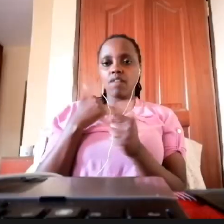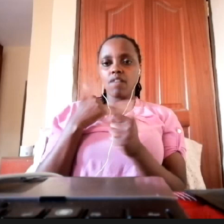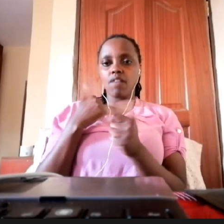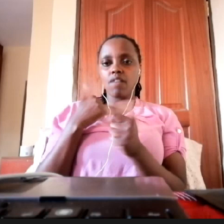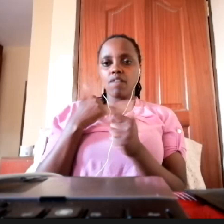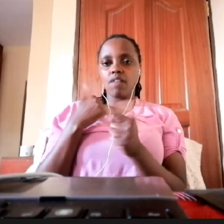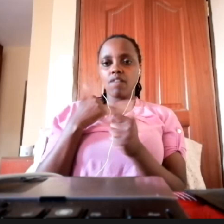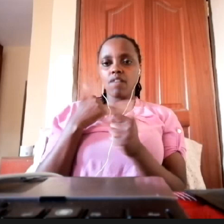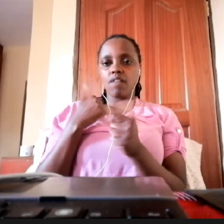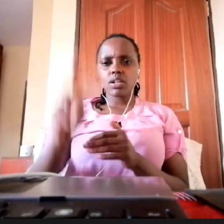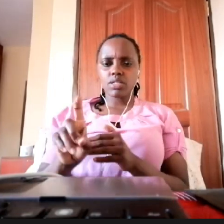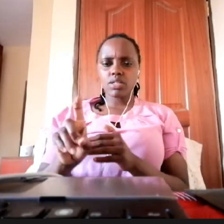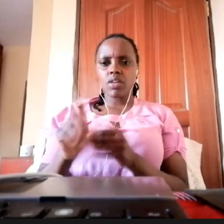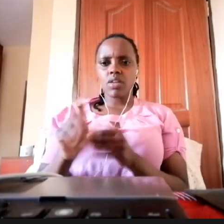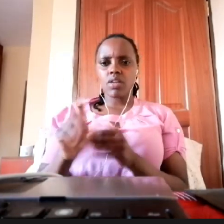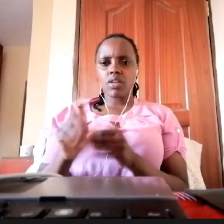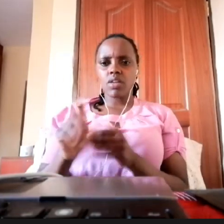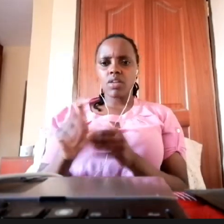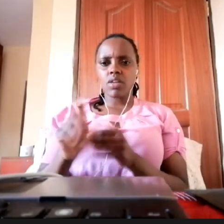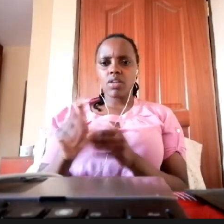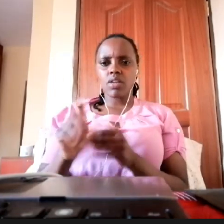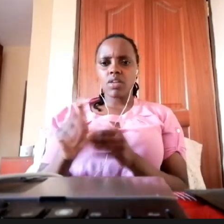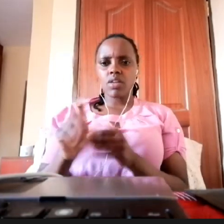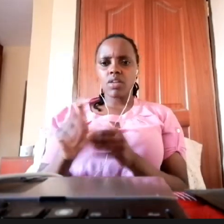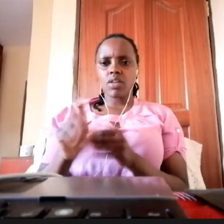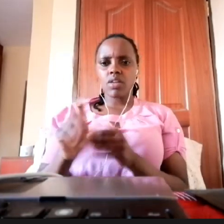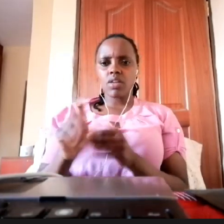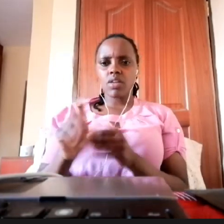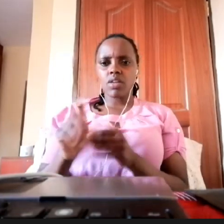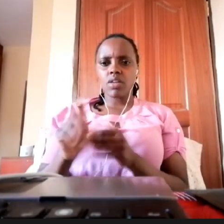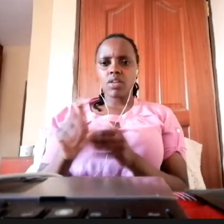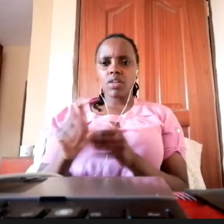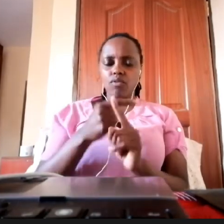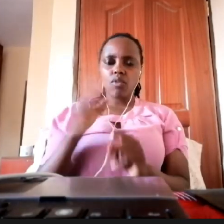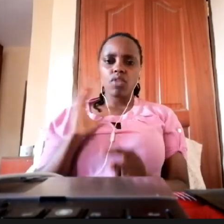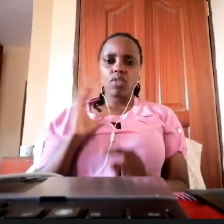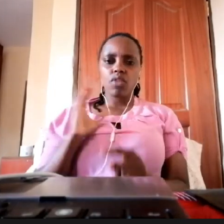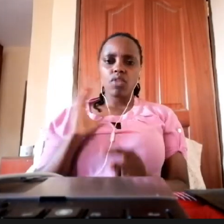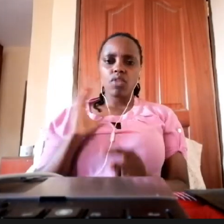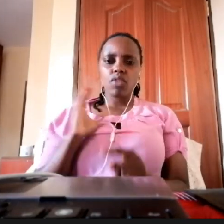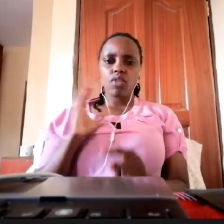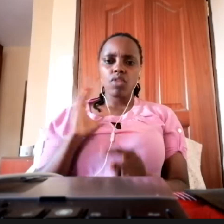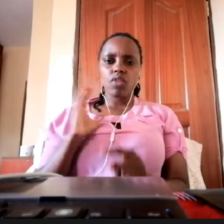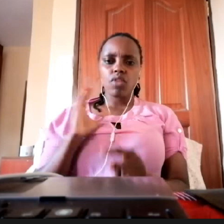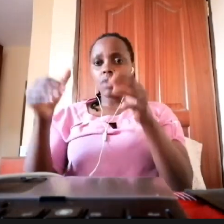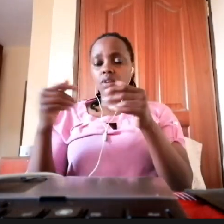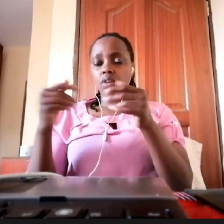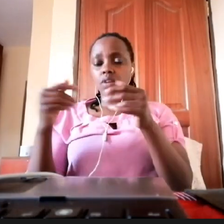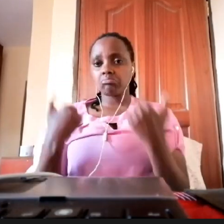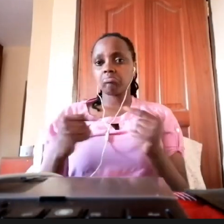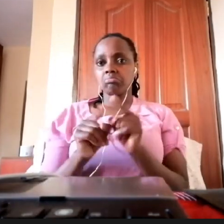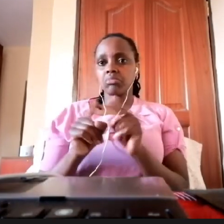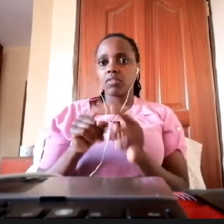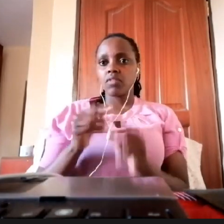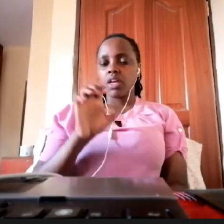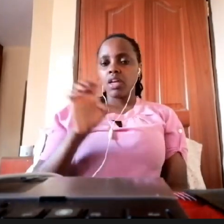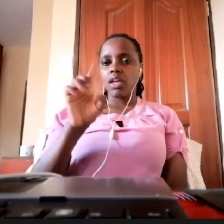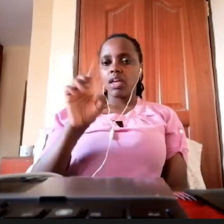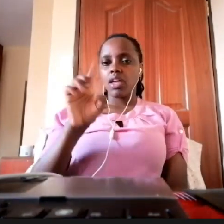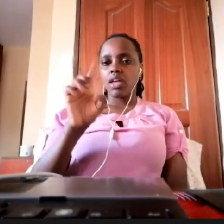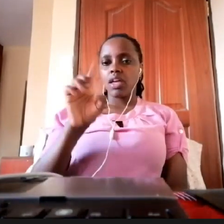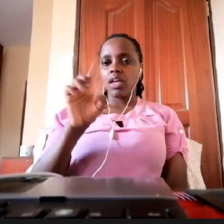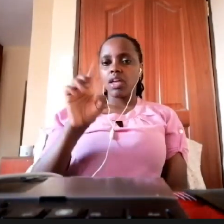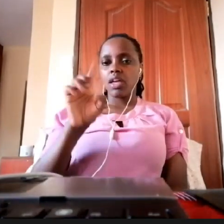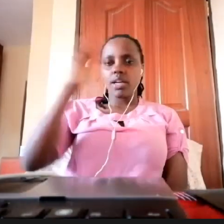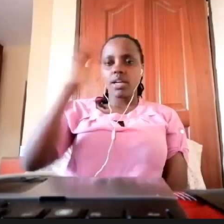the Q&A, I'm going to give ADM from the committee secretariat. I will be strict, ADM, because it's starting to